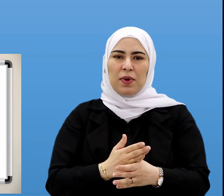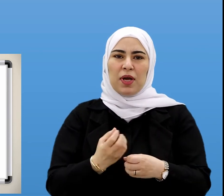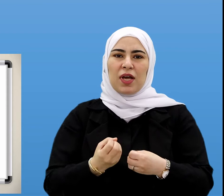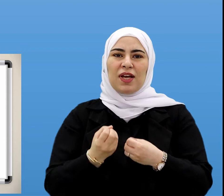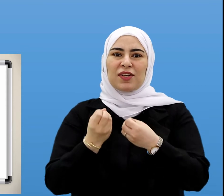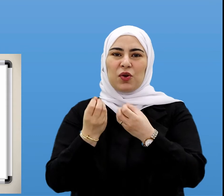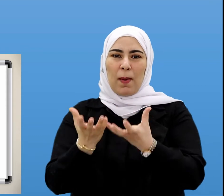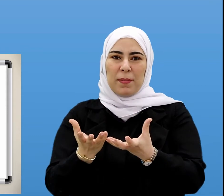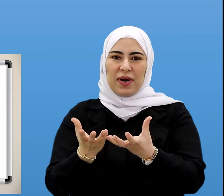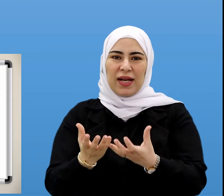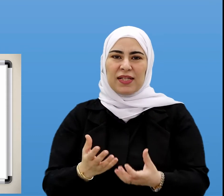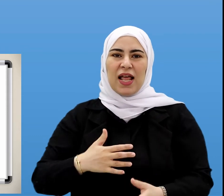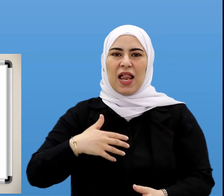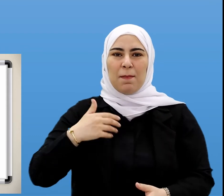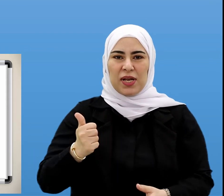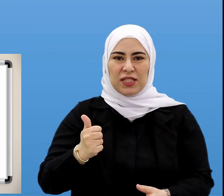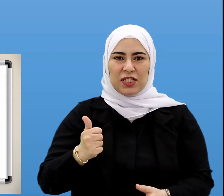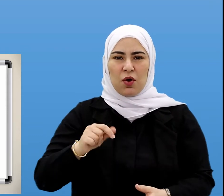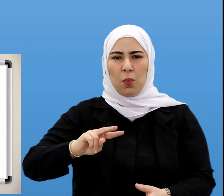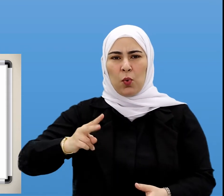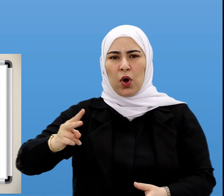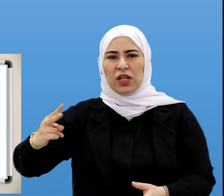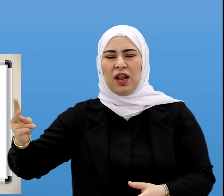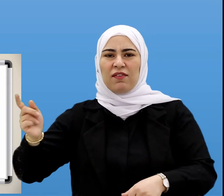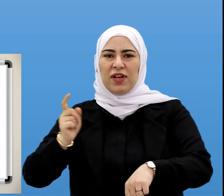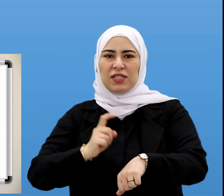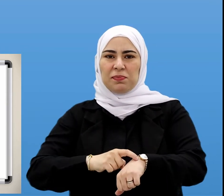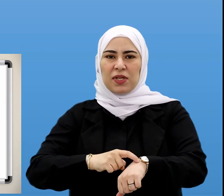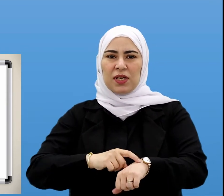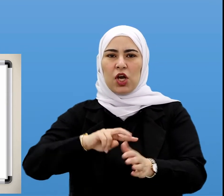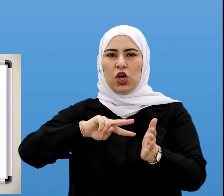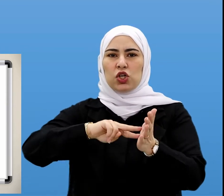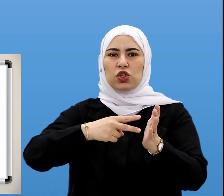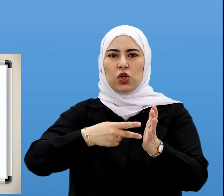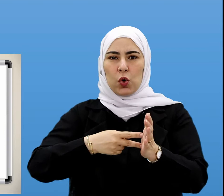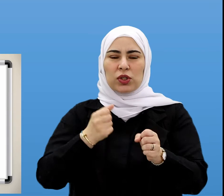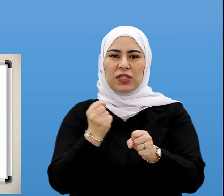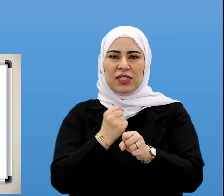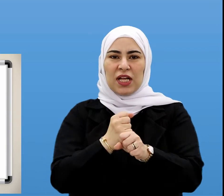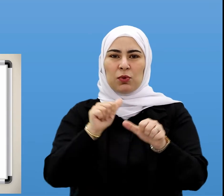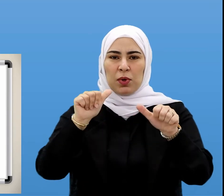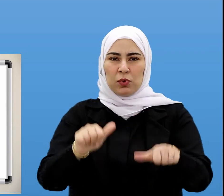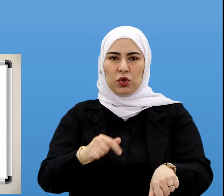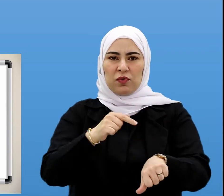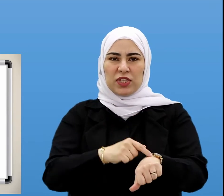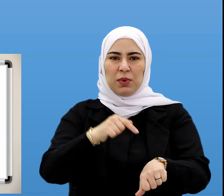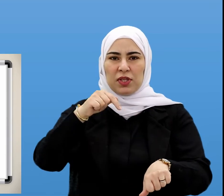and times. Now, how to use be able to in present tense? Here's the rule.